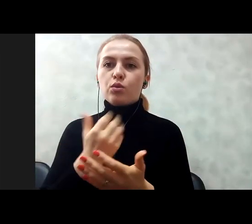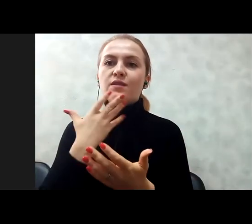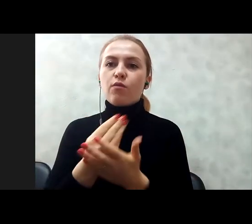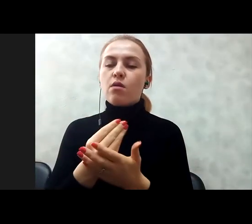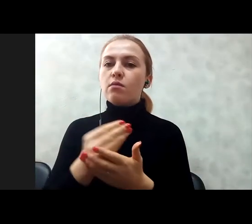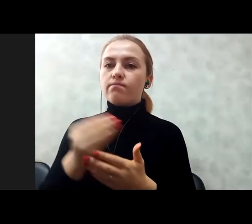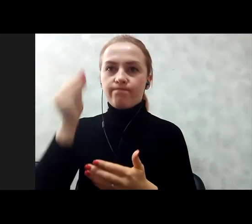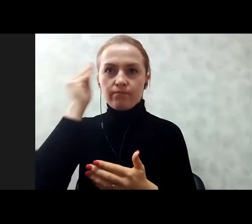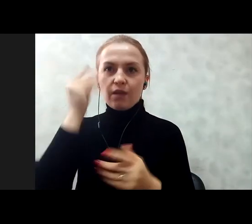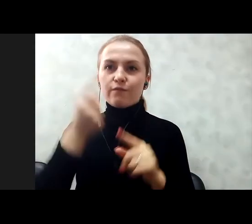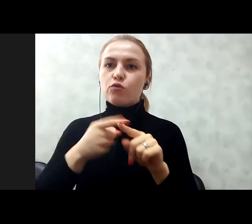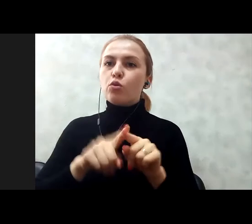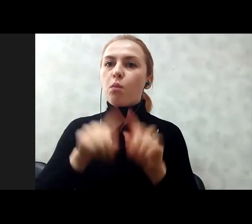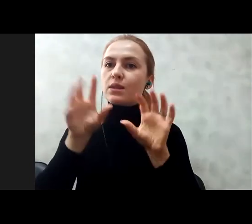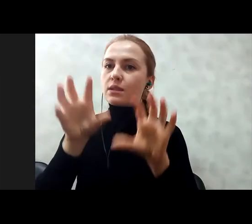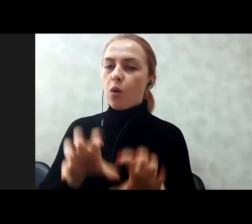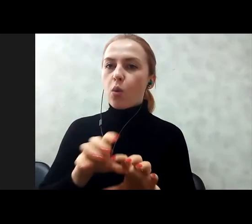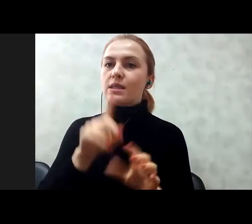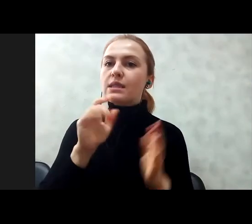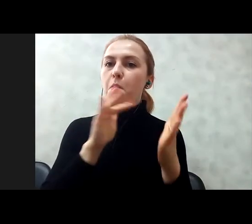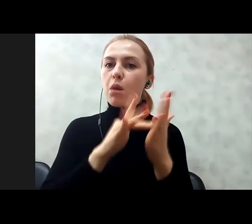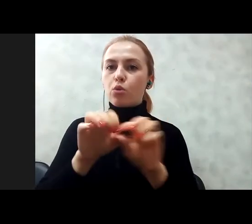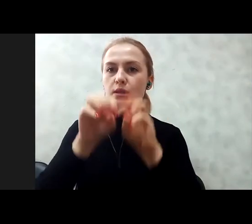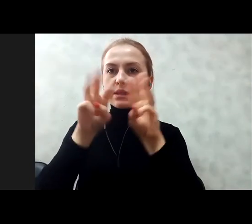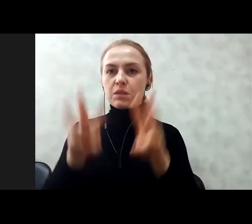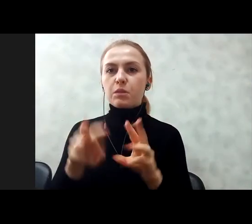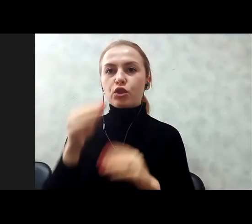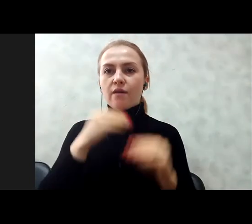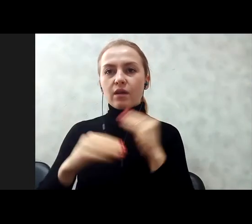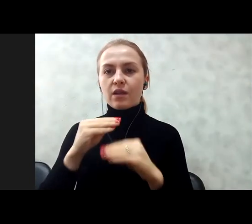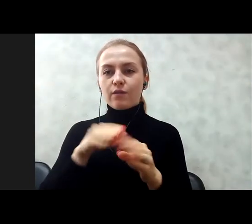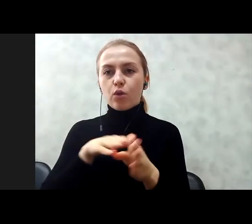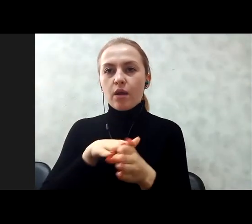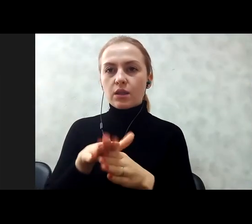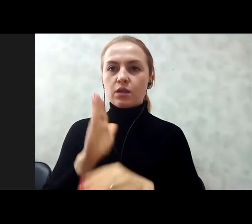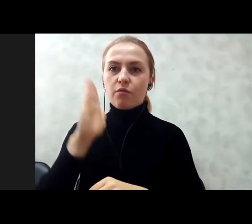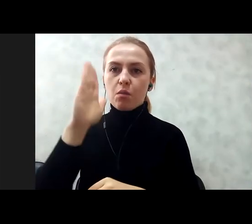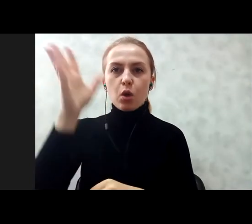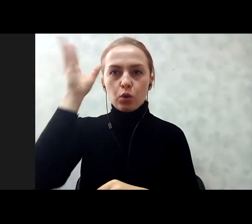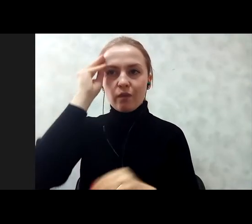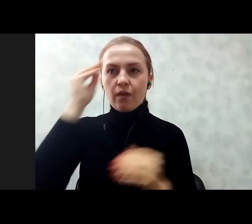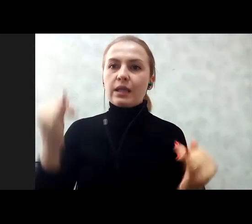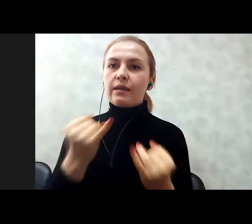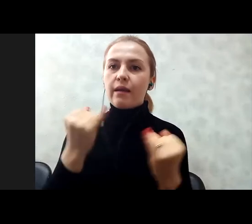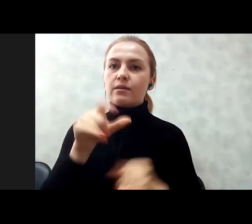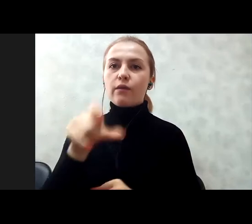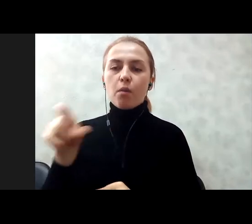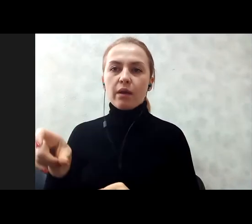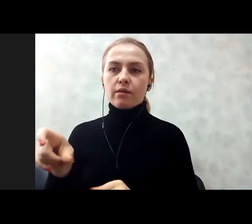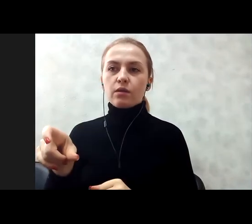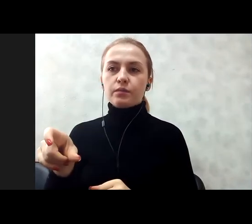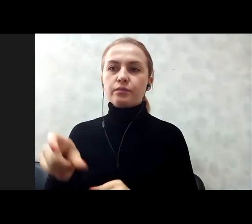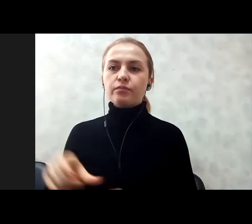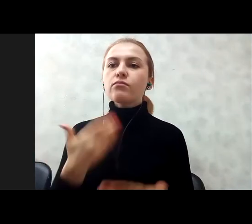I'm sure that the Venice Commission's recommendations and proposals will be reflected in that text so that it can